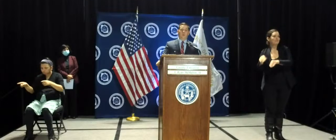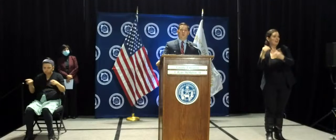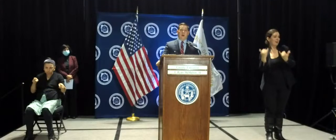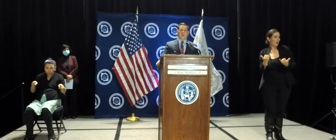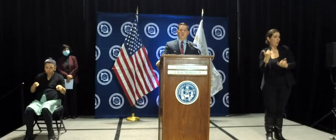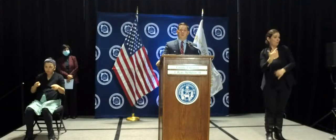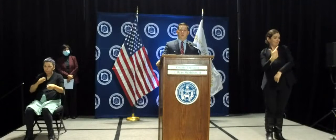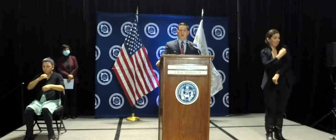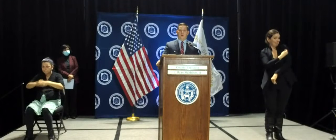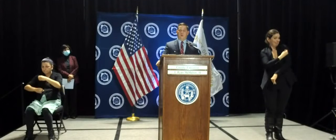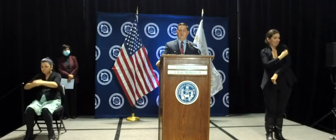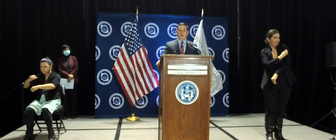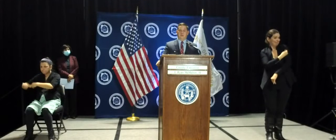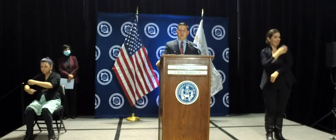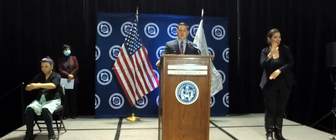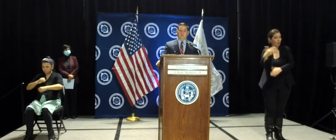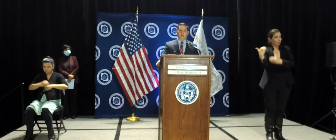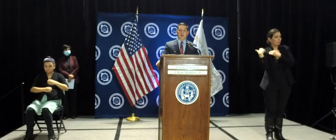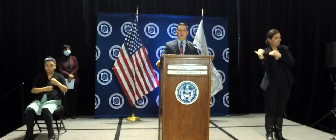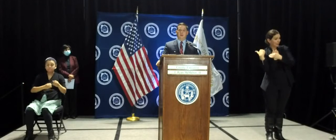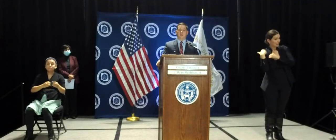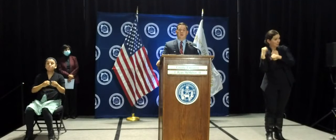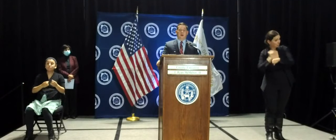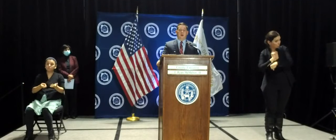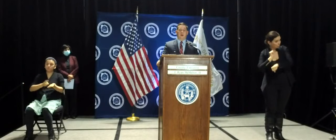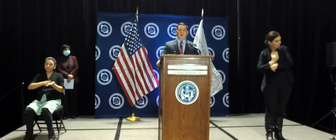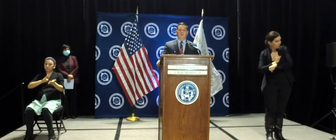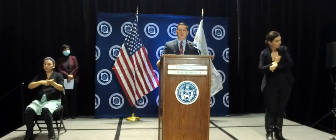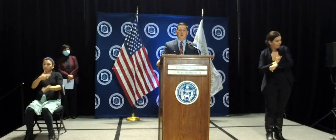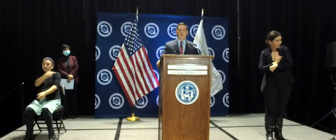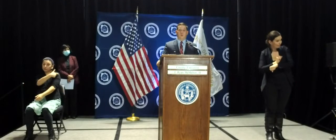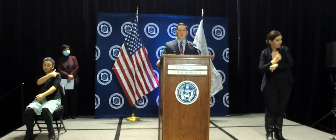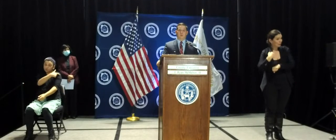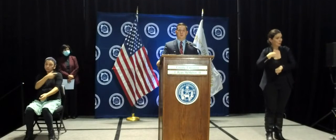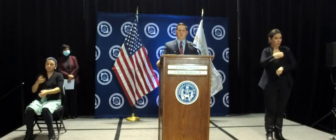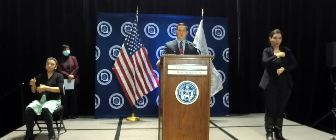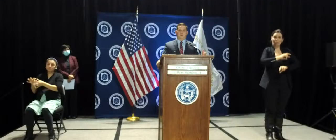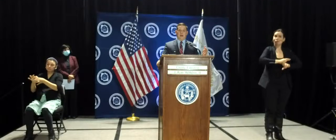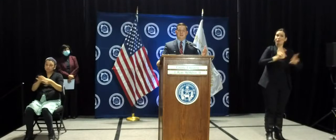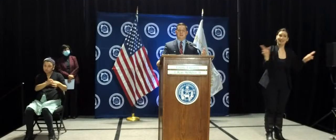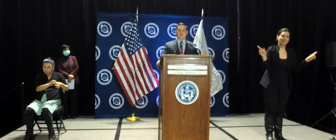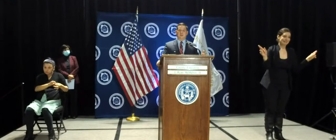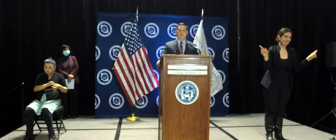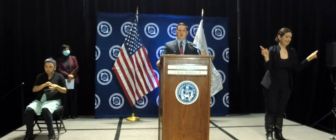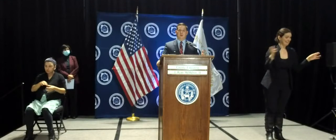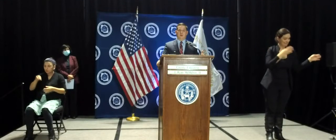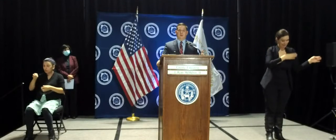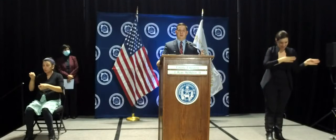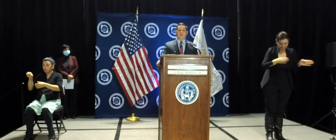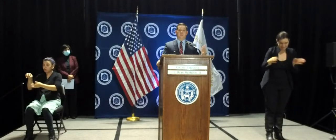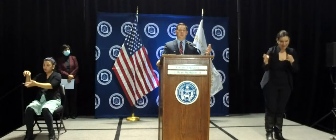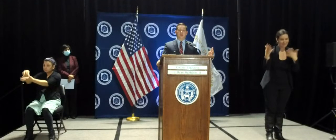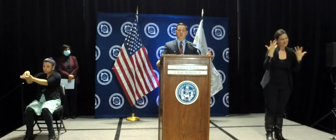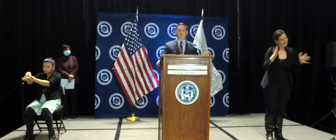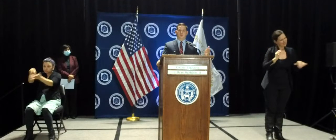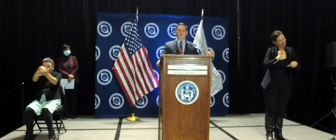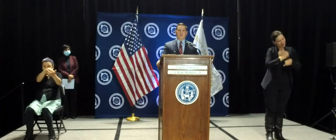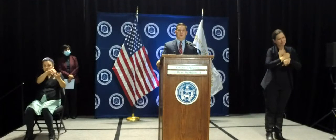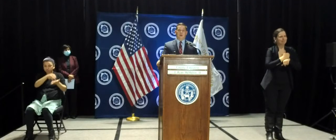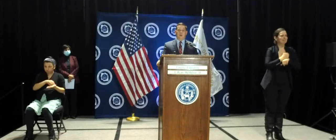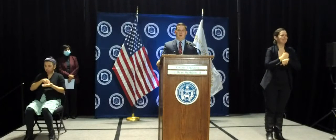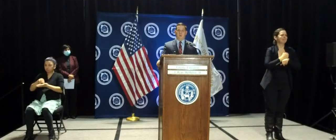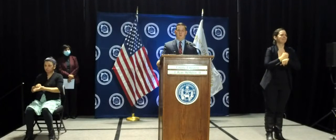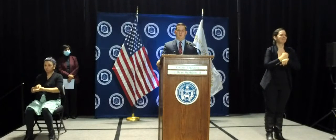We will be ready with all of our vaccination planning. So when the vaccine's here, that it's being